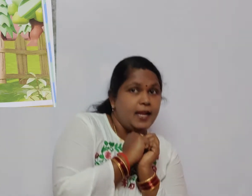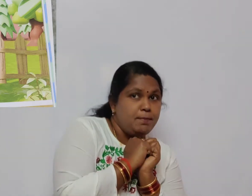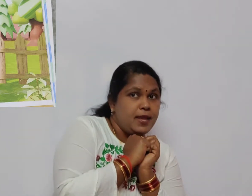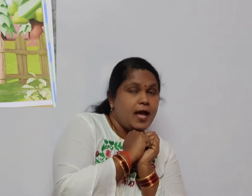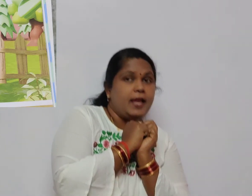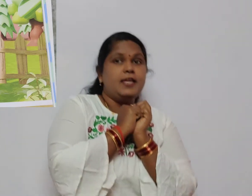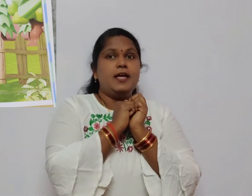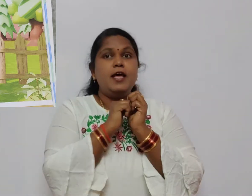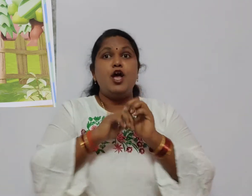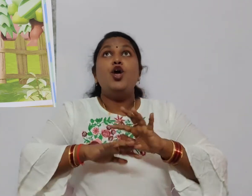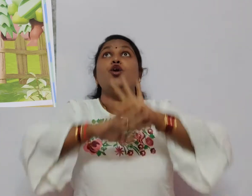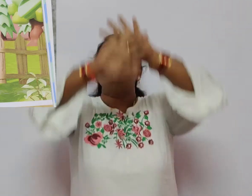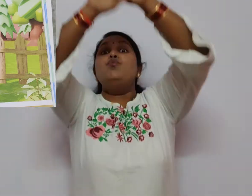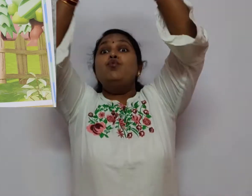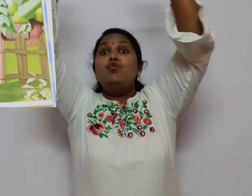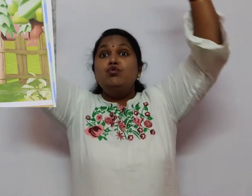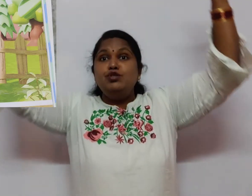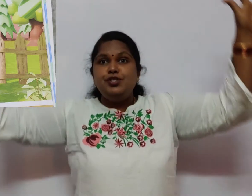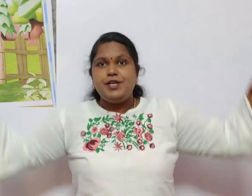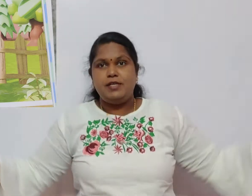hid behind a huge tree.